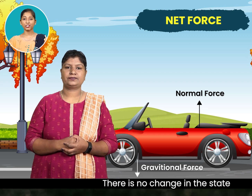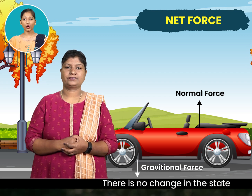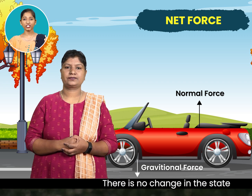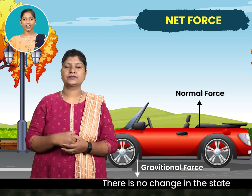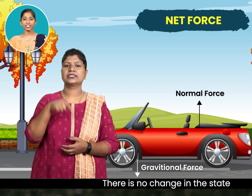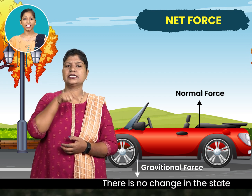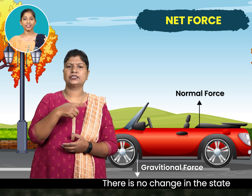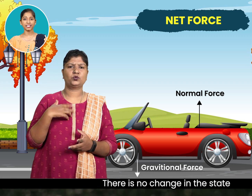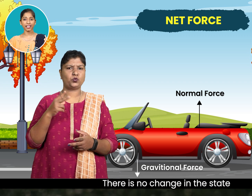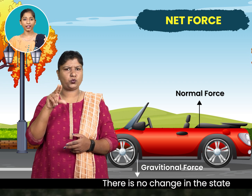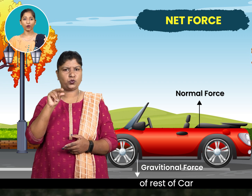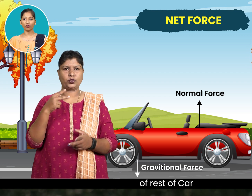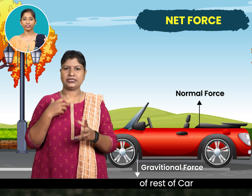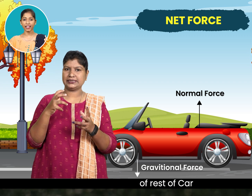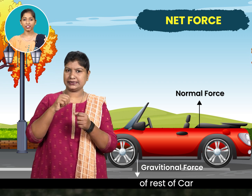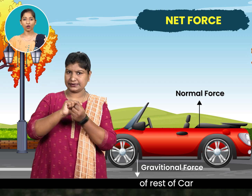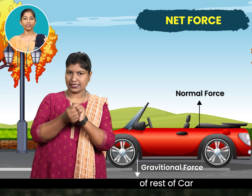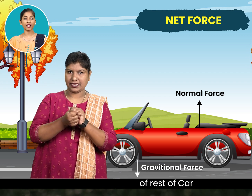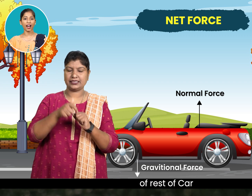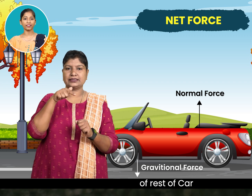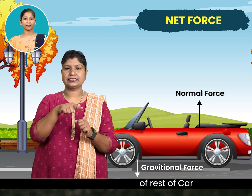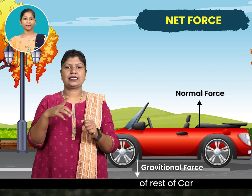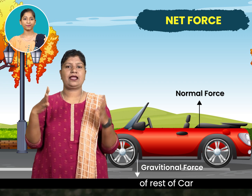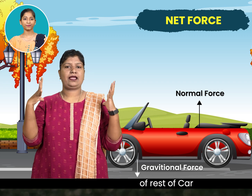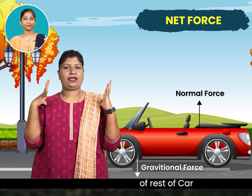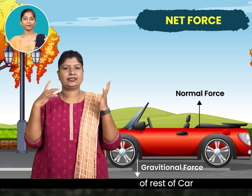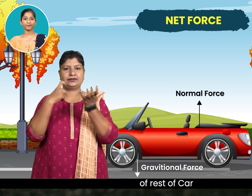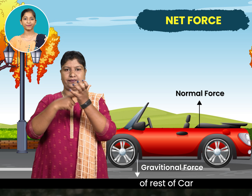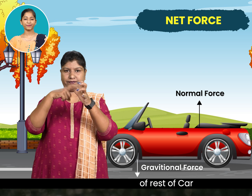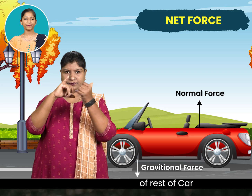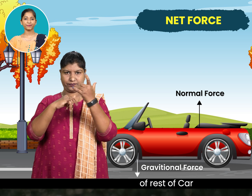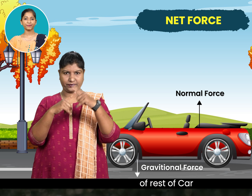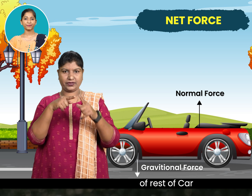There is no change in the state of rest of car